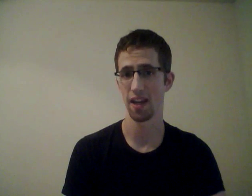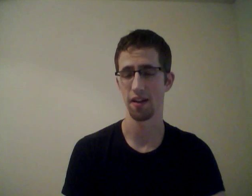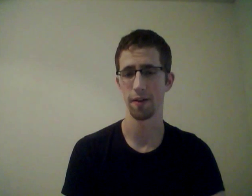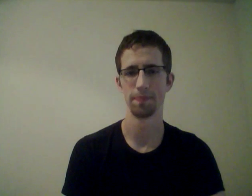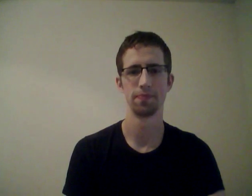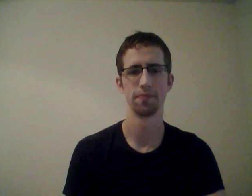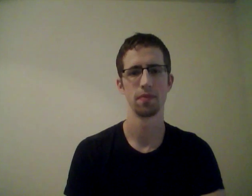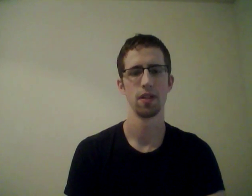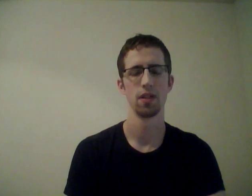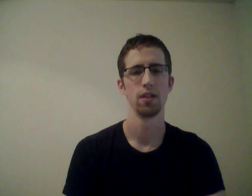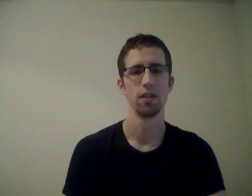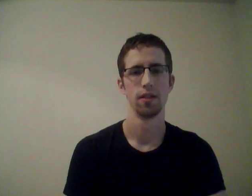think.